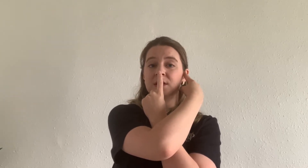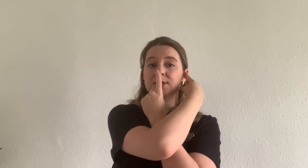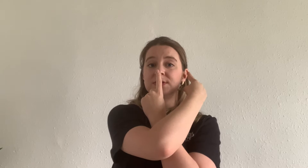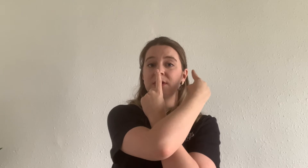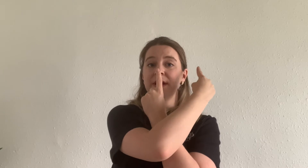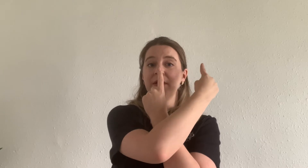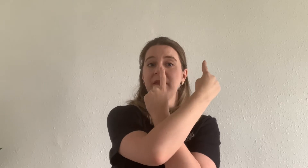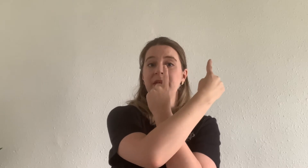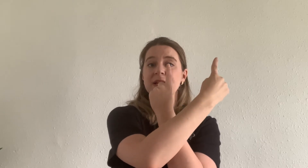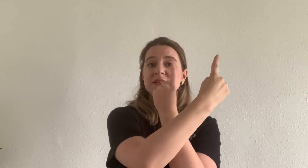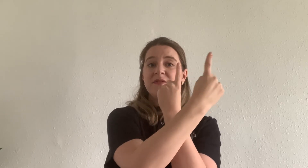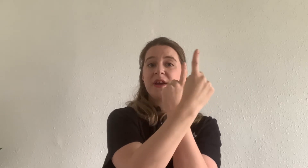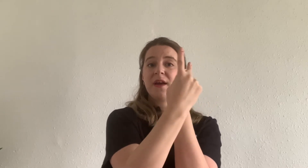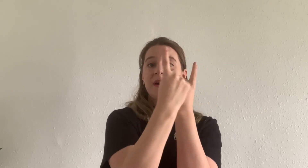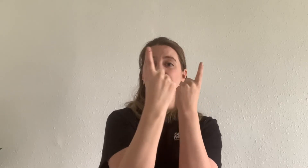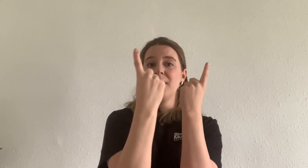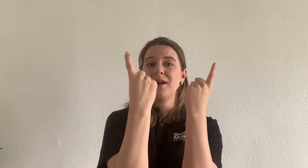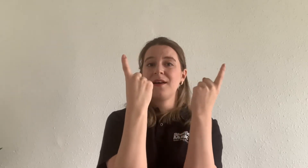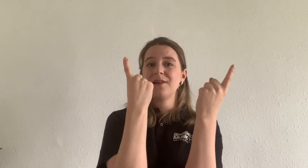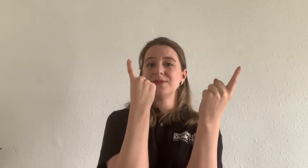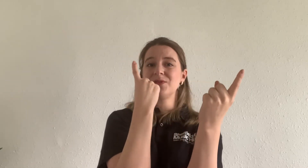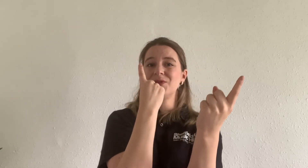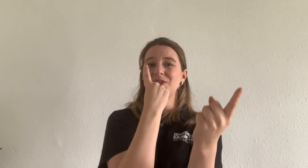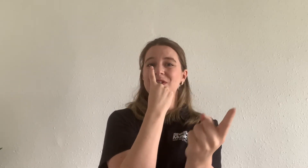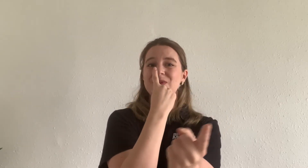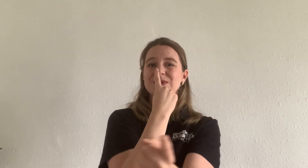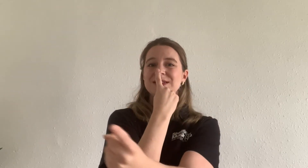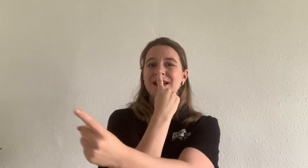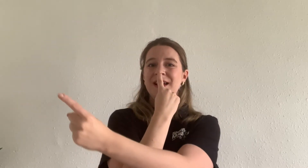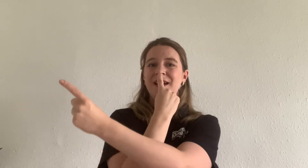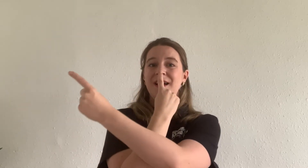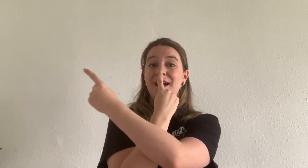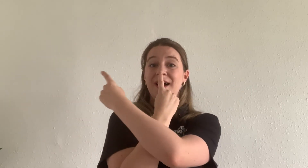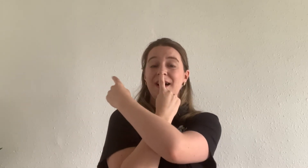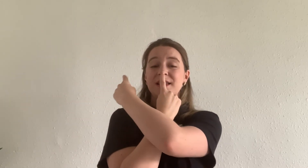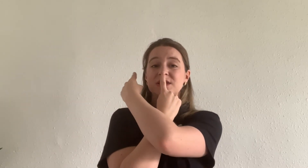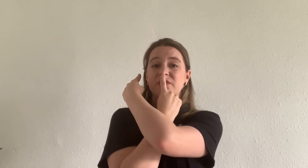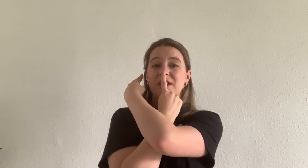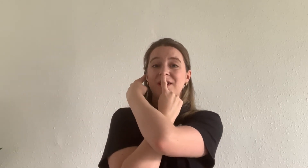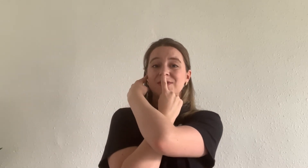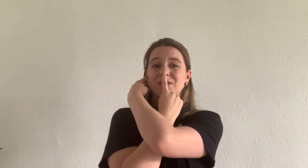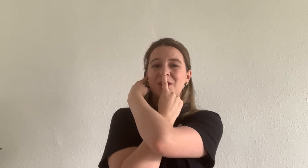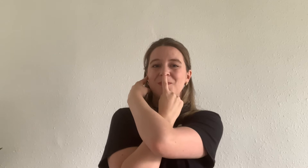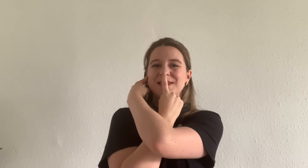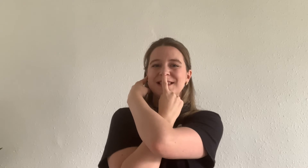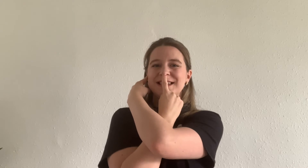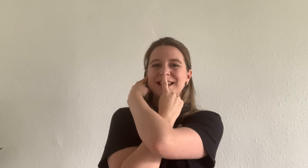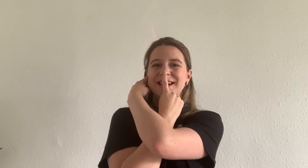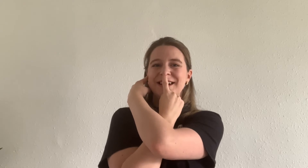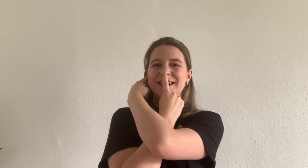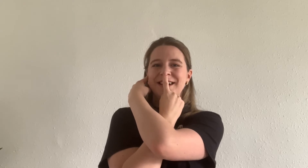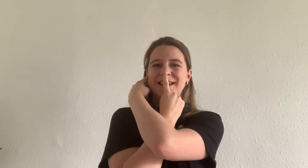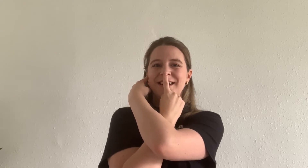So now this finger goes on your nose and this finger goes on the opposite ear.